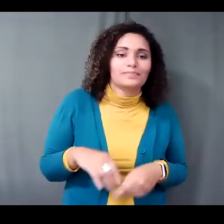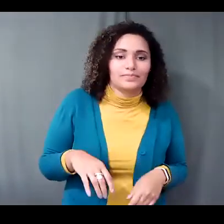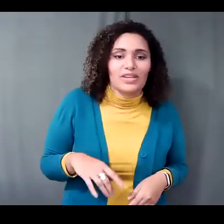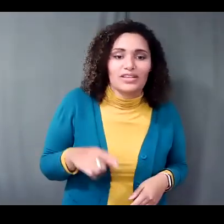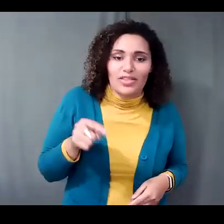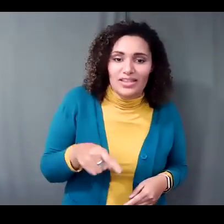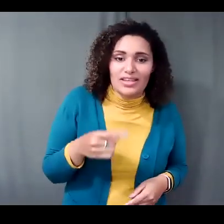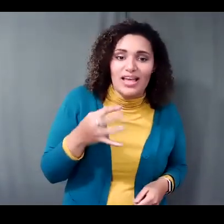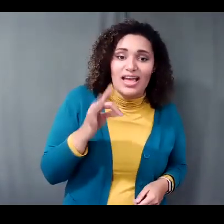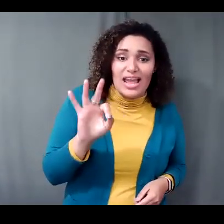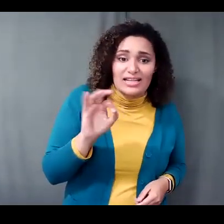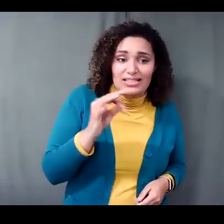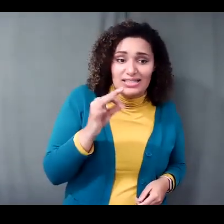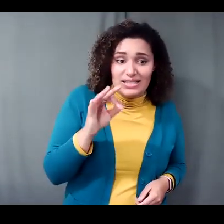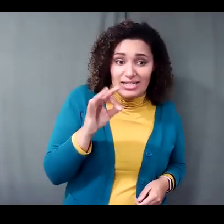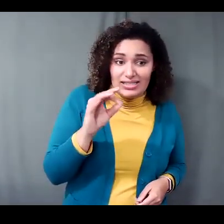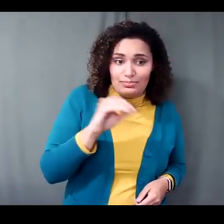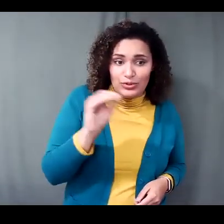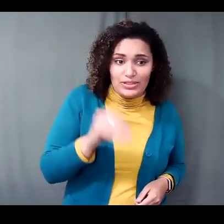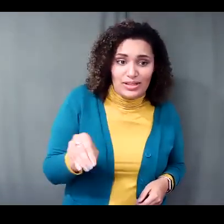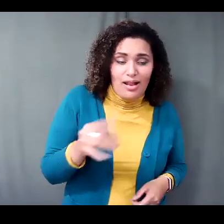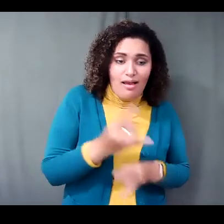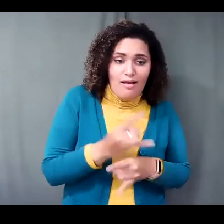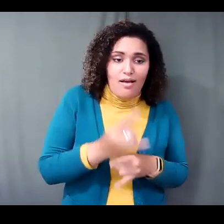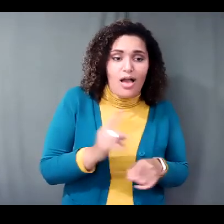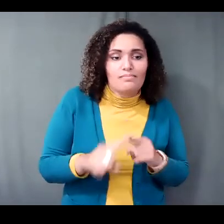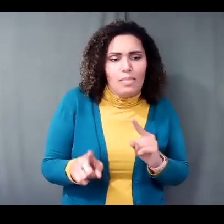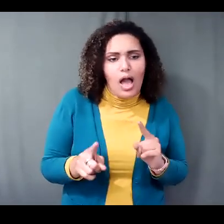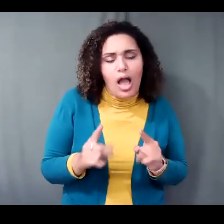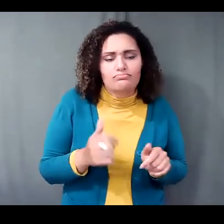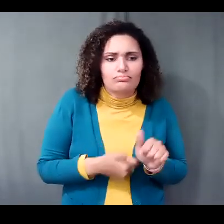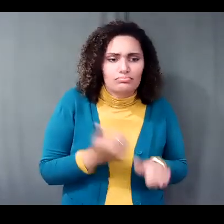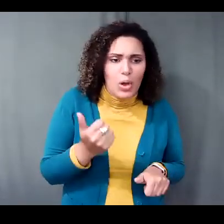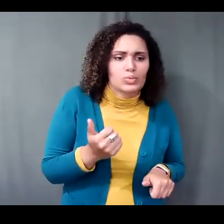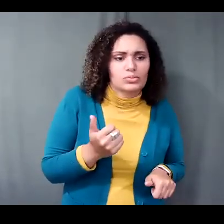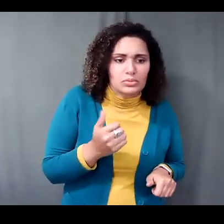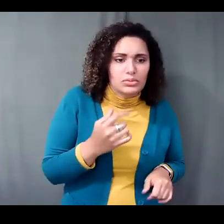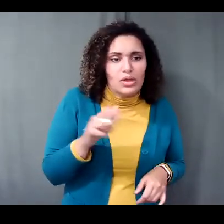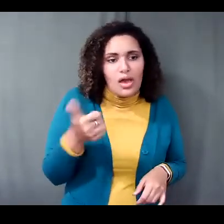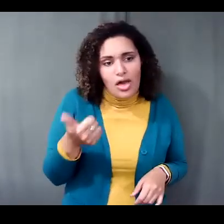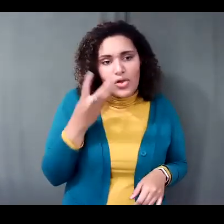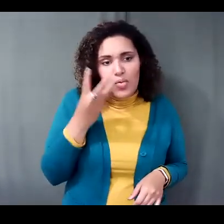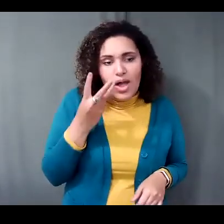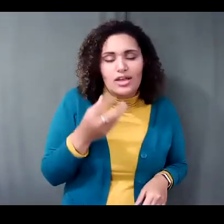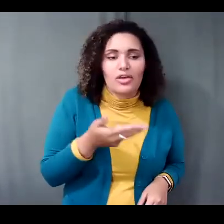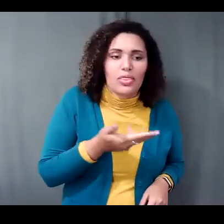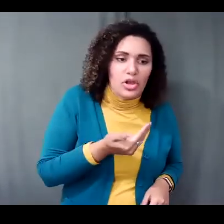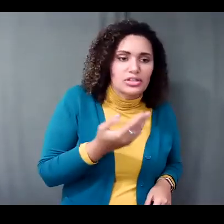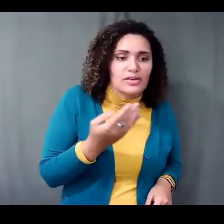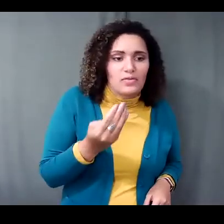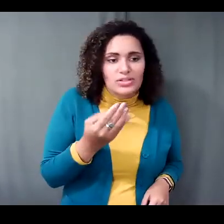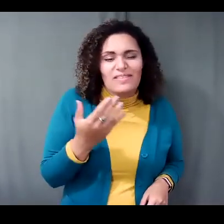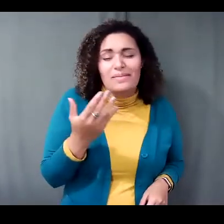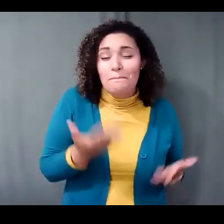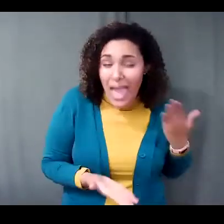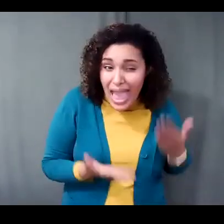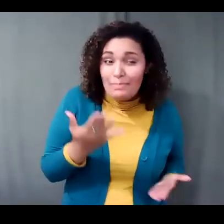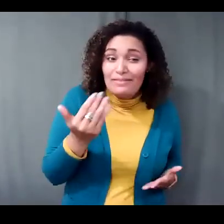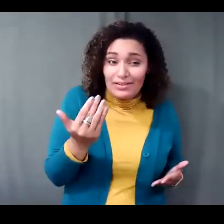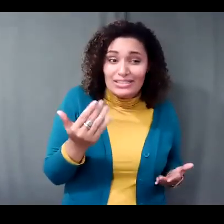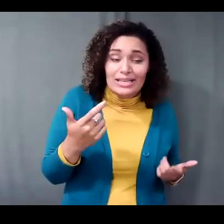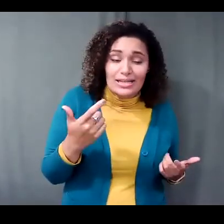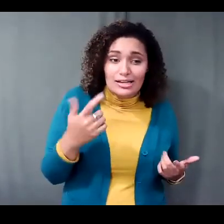and slowly oxidize. So yeah, we're not sure what to do. We are toying with we have toyed with the idea a few times